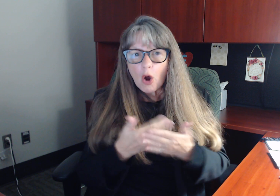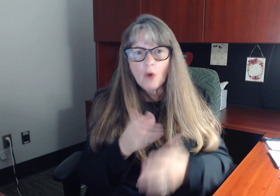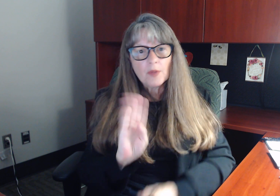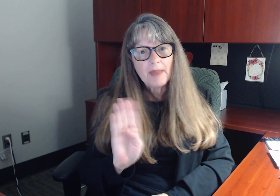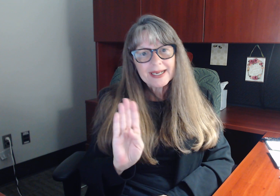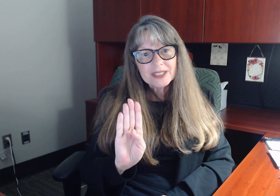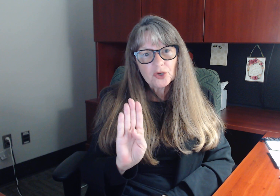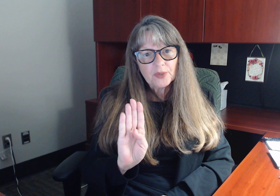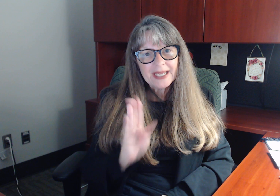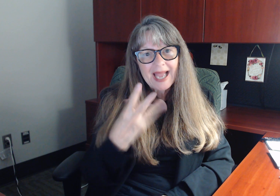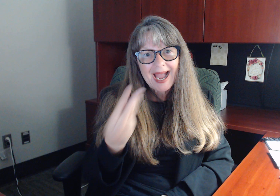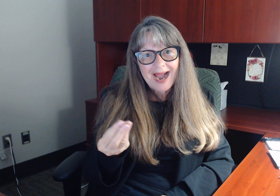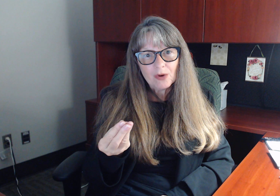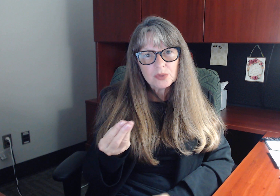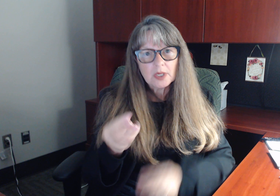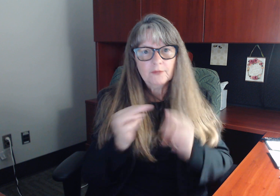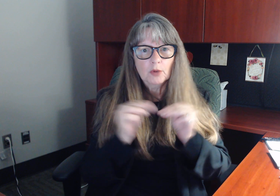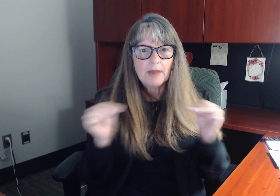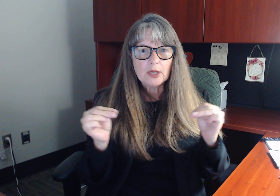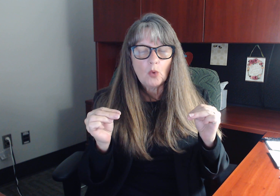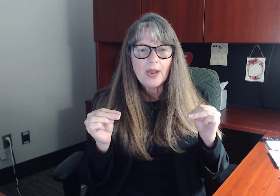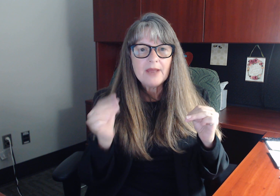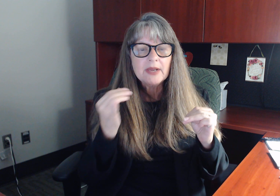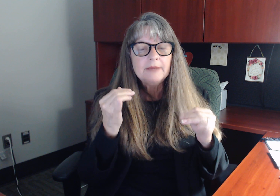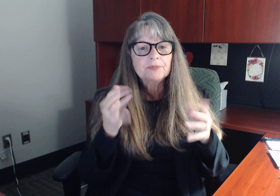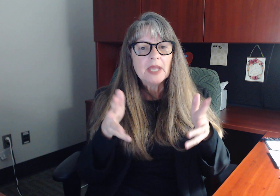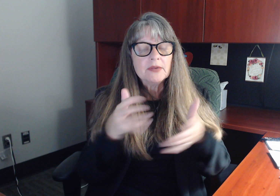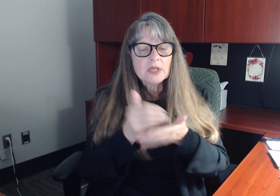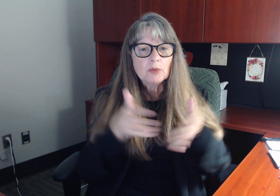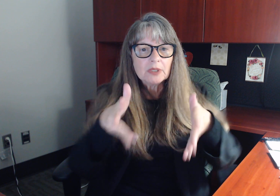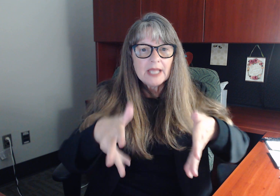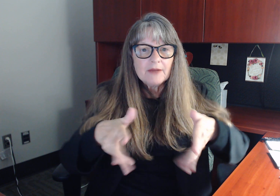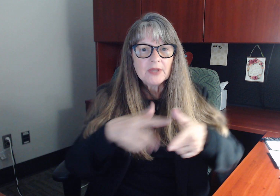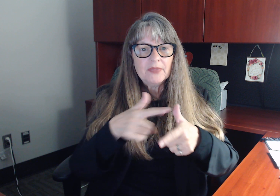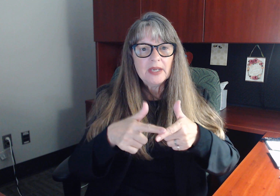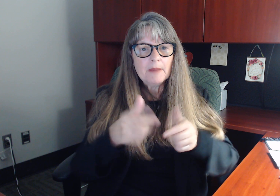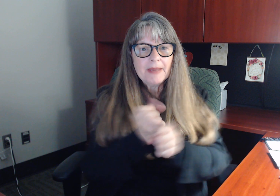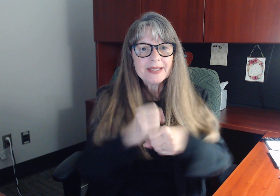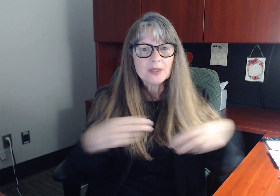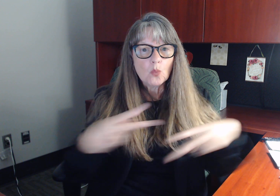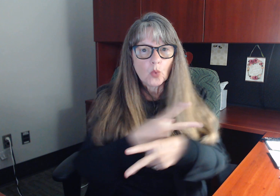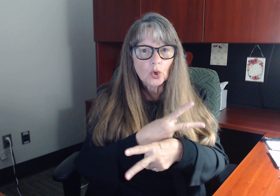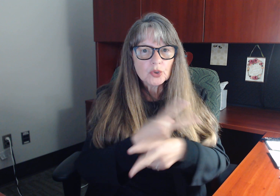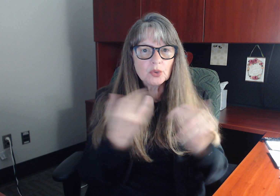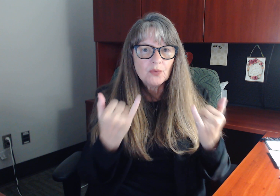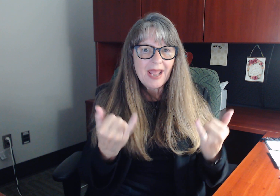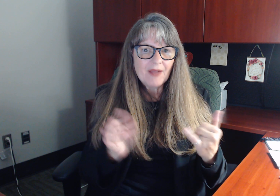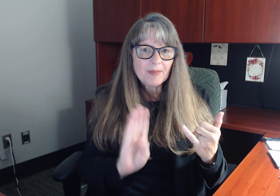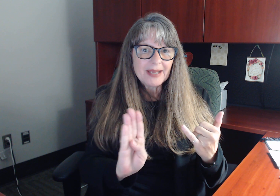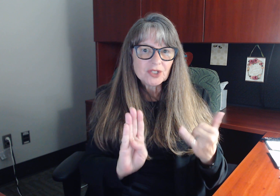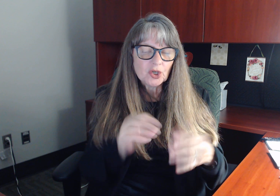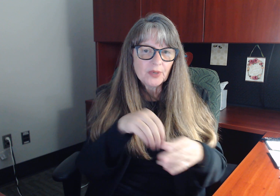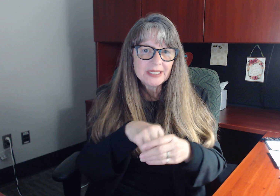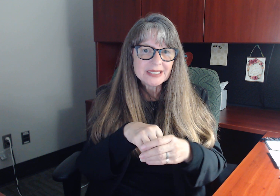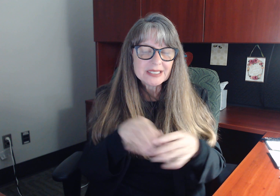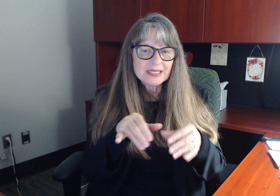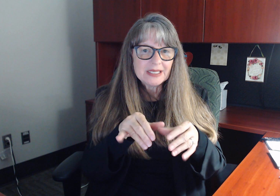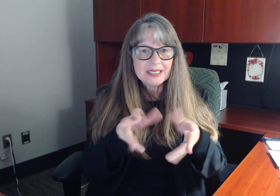the bacteria out of your microwave, and some are left, and then it makes it worse. So now the bacteria is